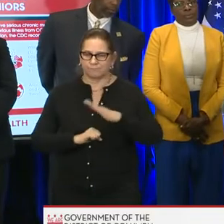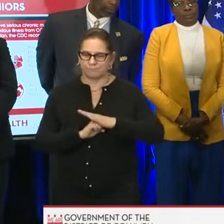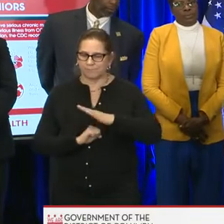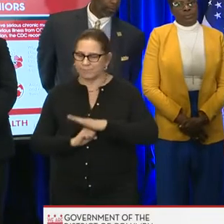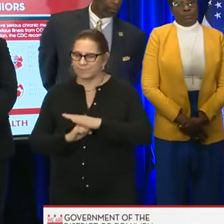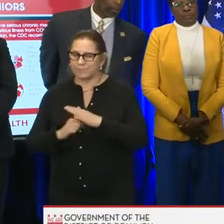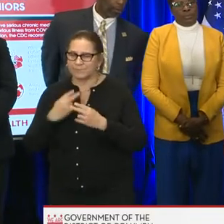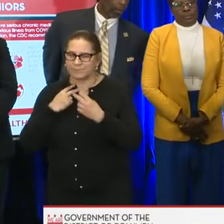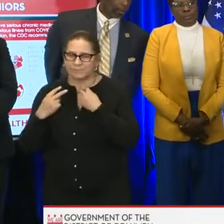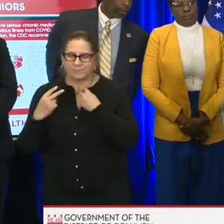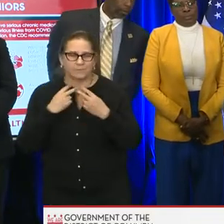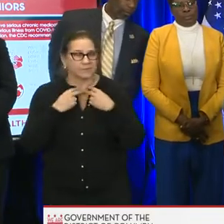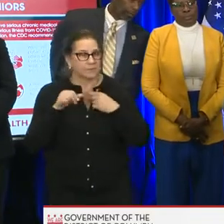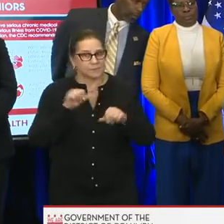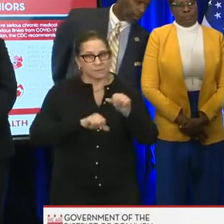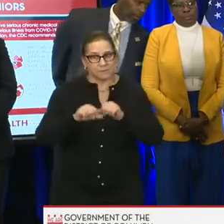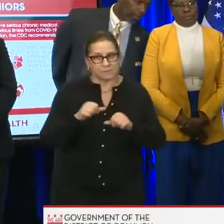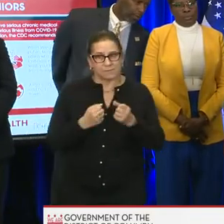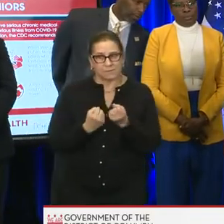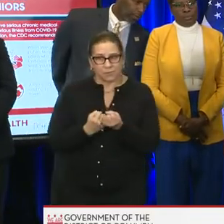and the medical